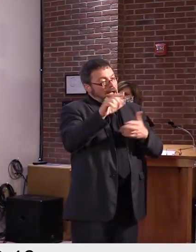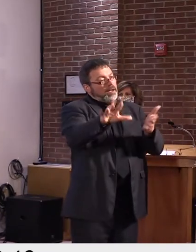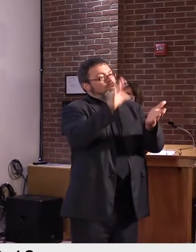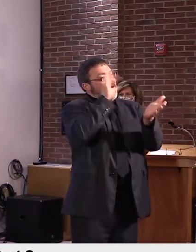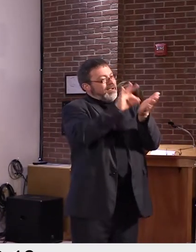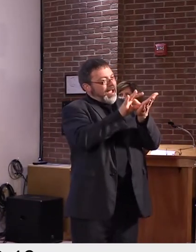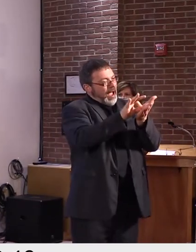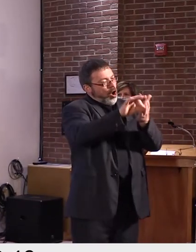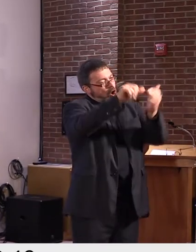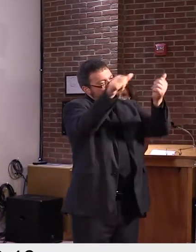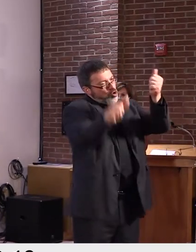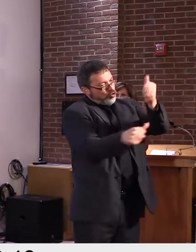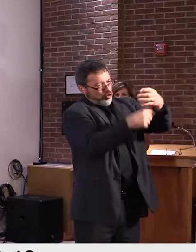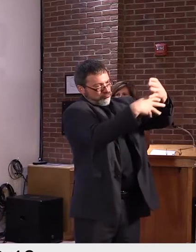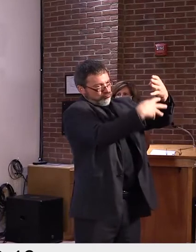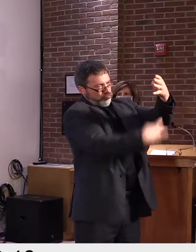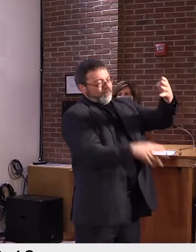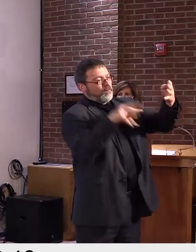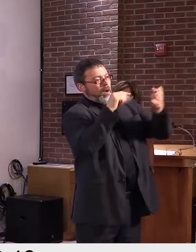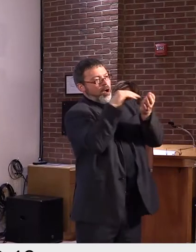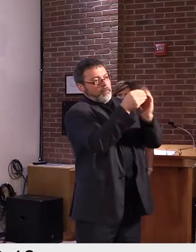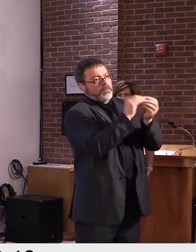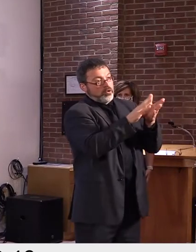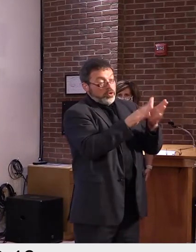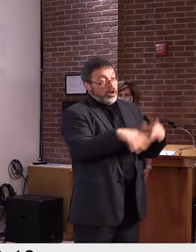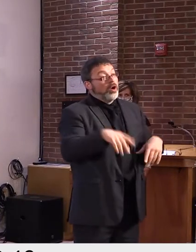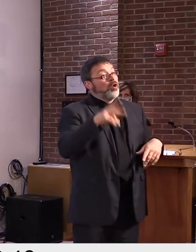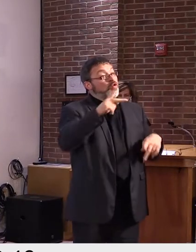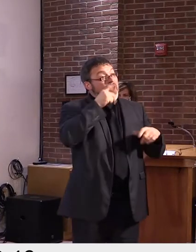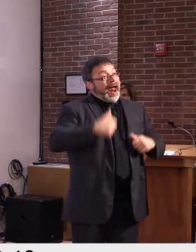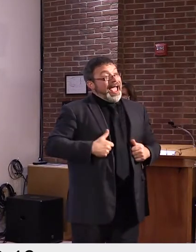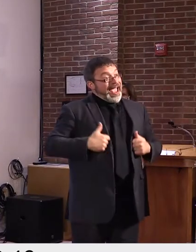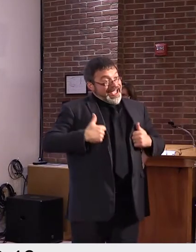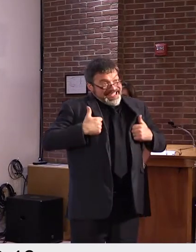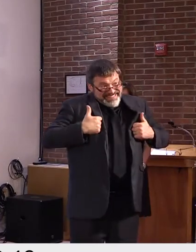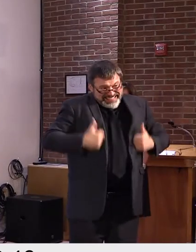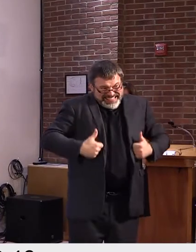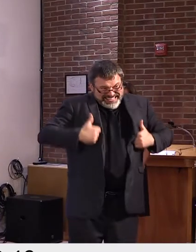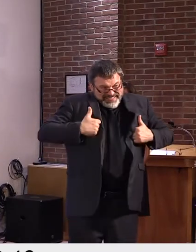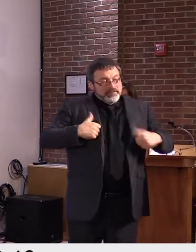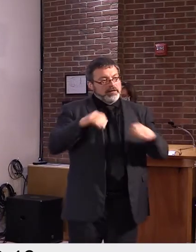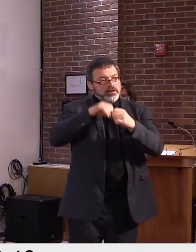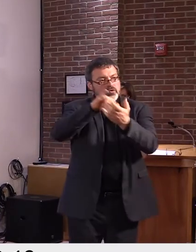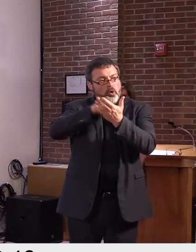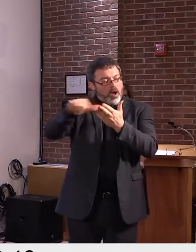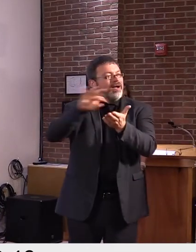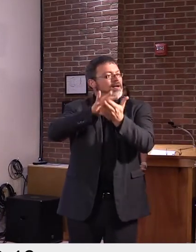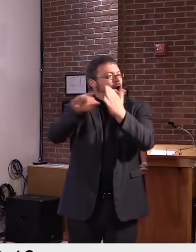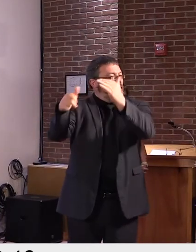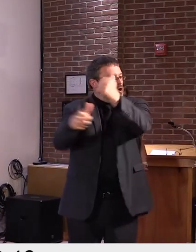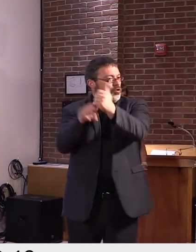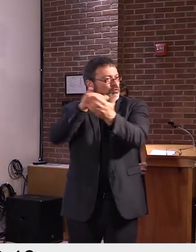likewise list the cases that are from New York residents as New York cases.